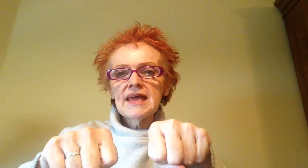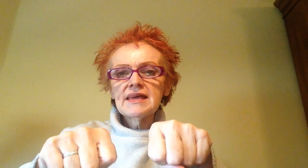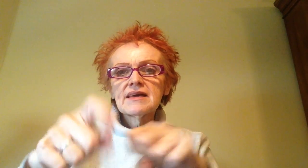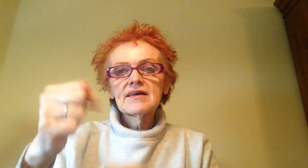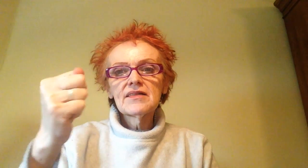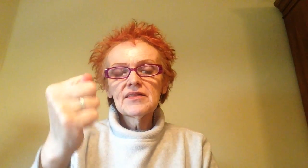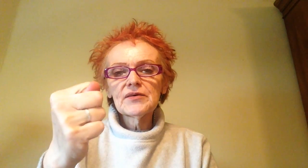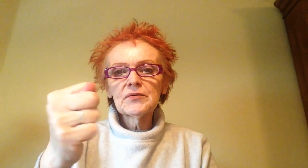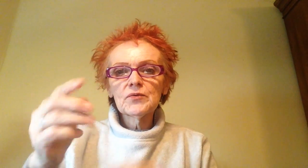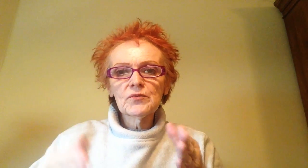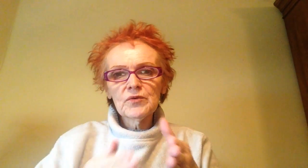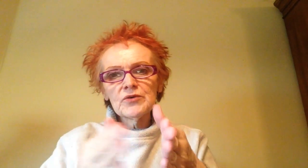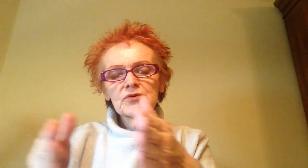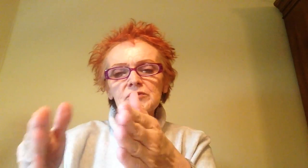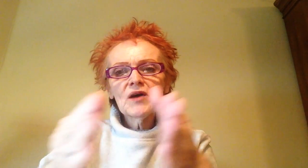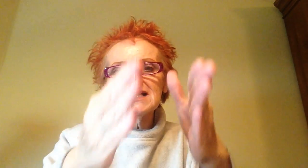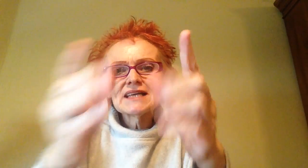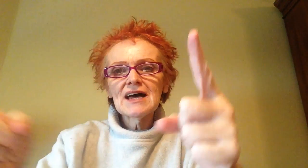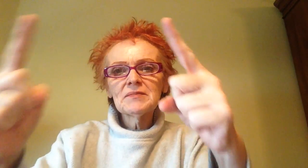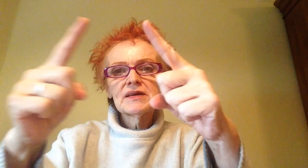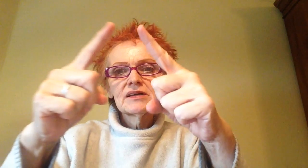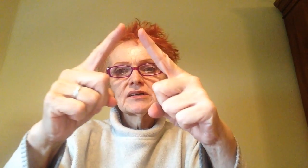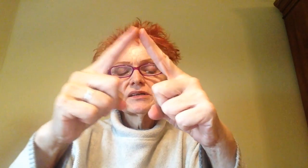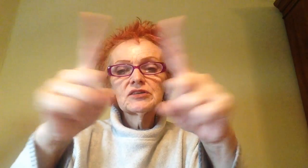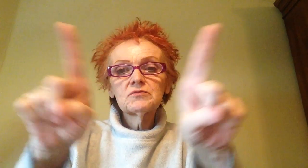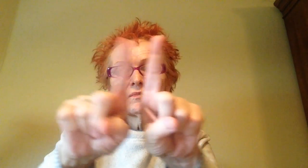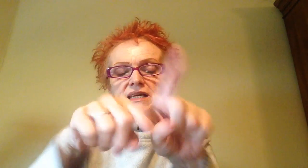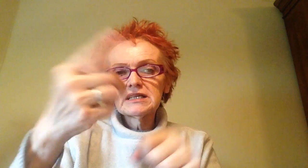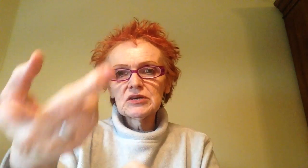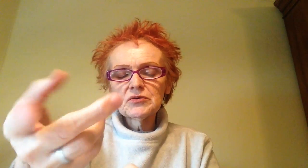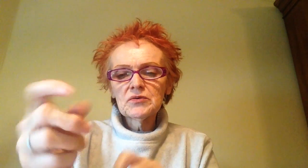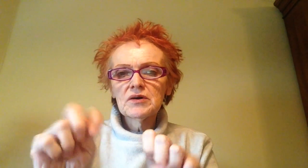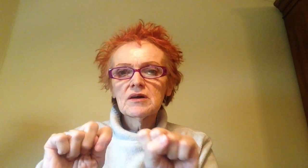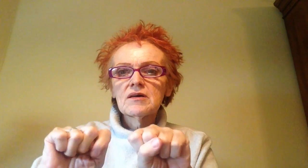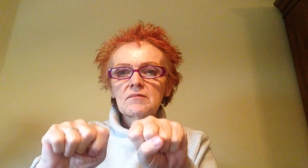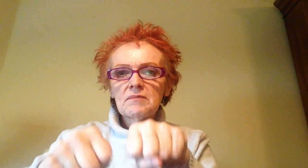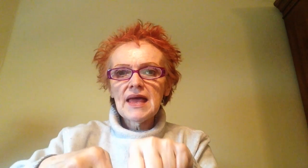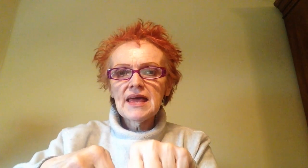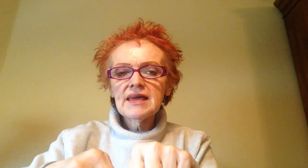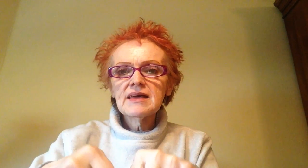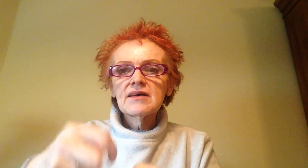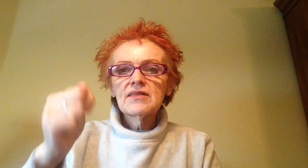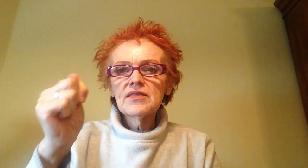May the road rise up to meet you. May